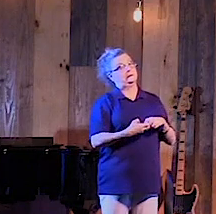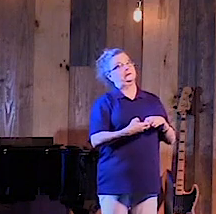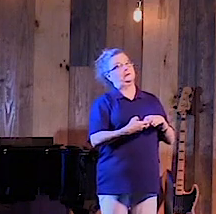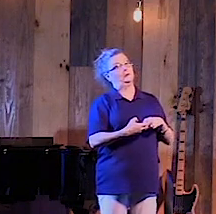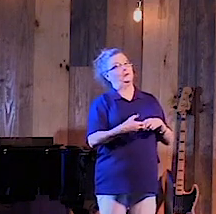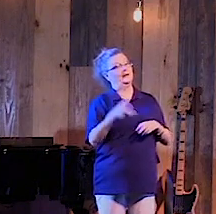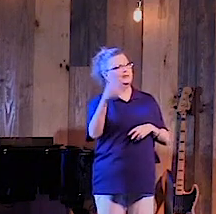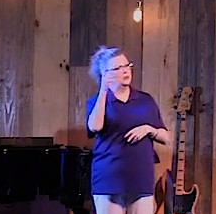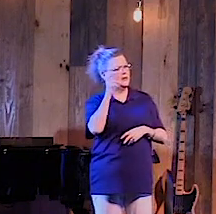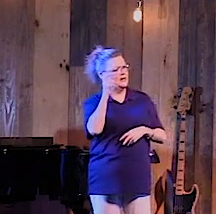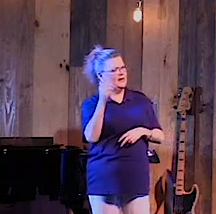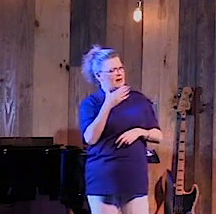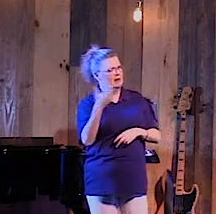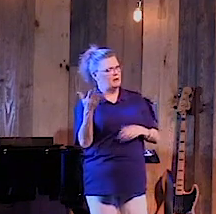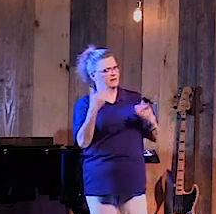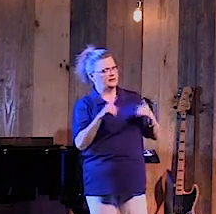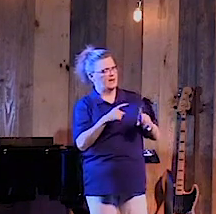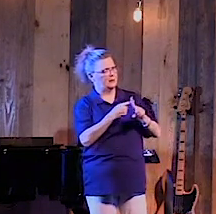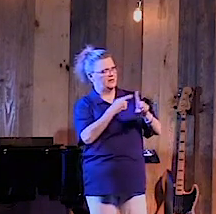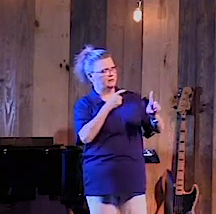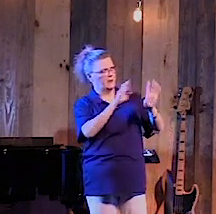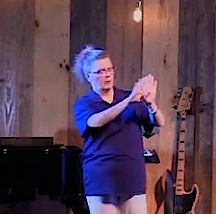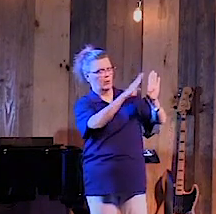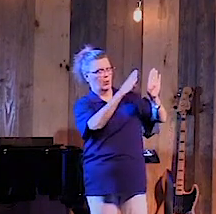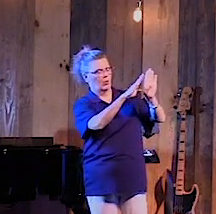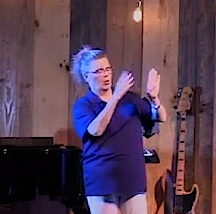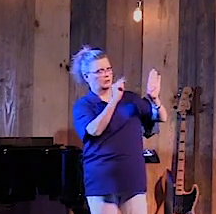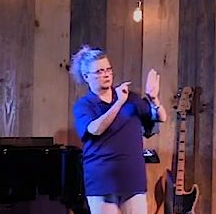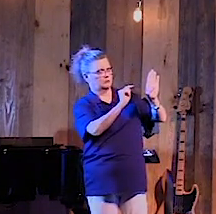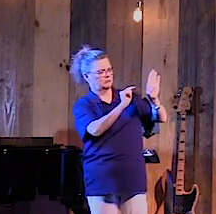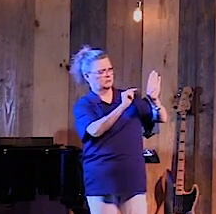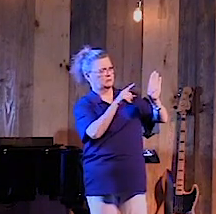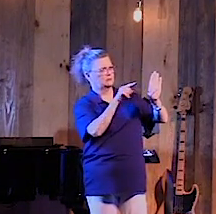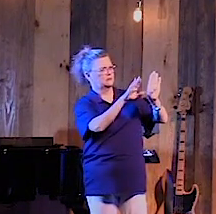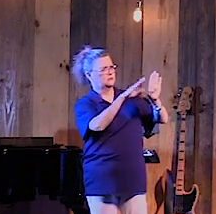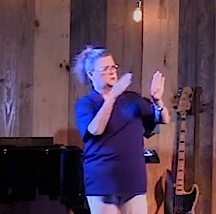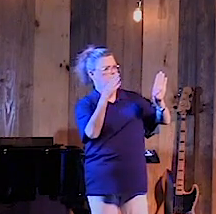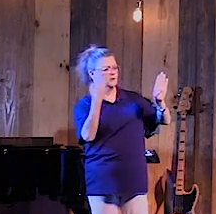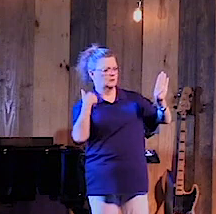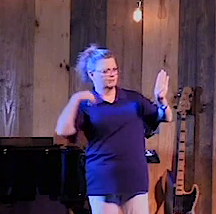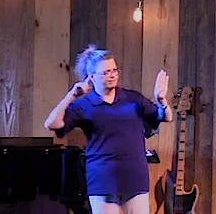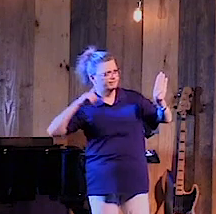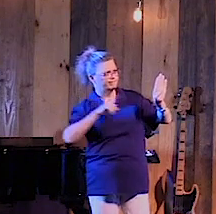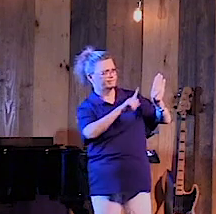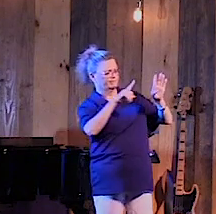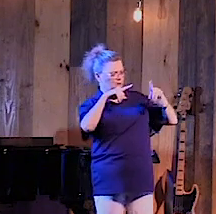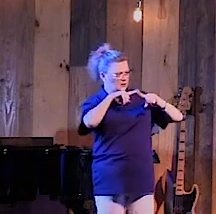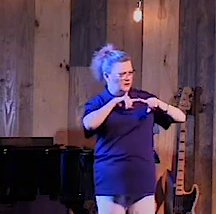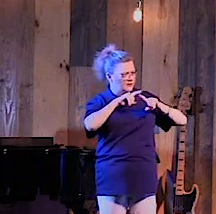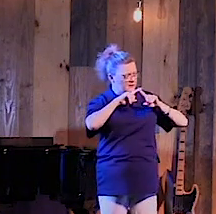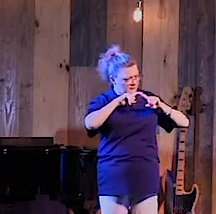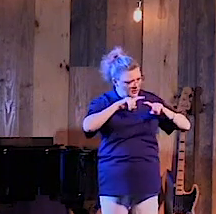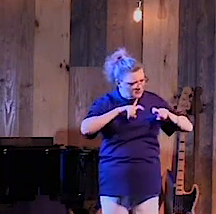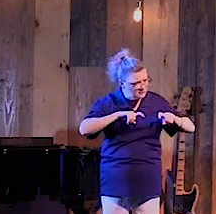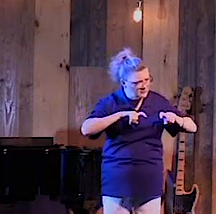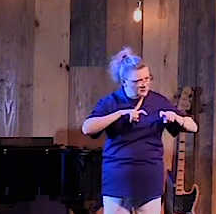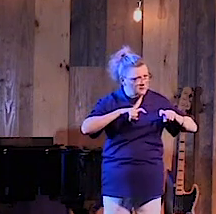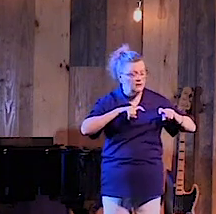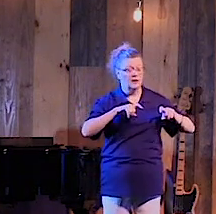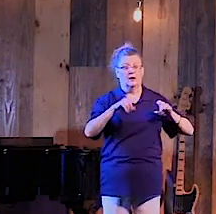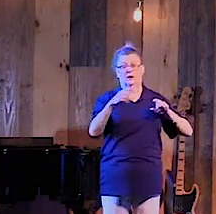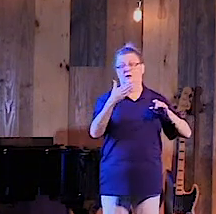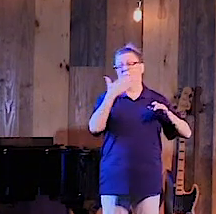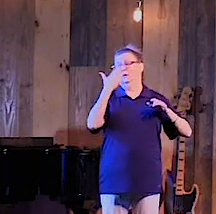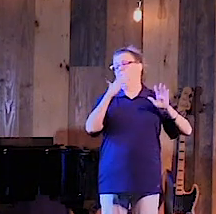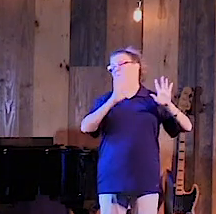things coming out of the bathroom after they've been in there for a while. And you go in to investigate and the smell instantly hits you. Then